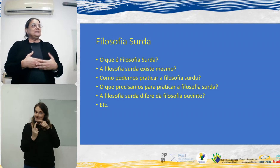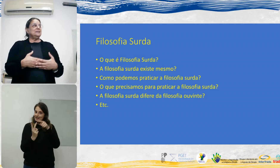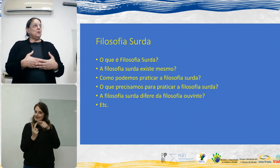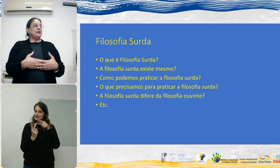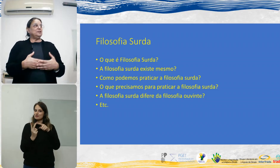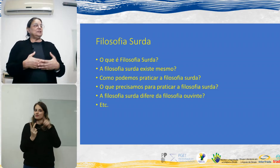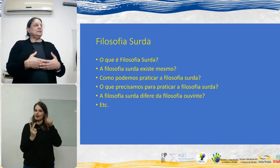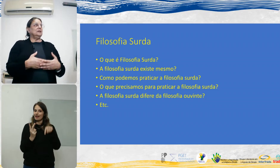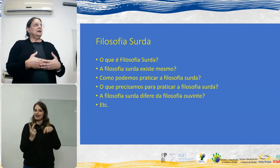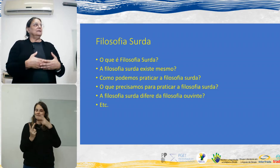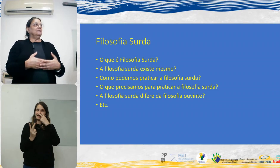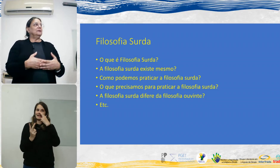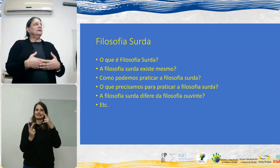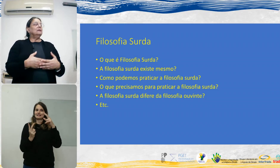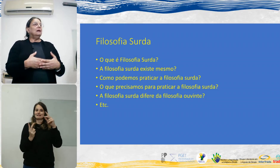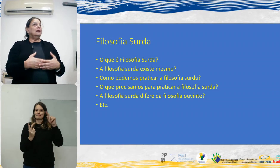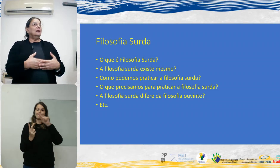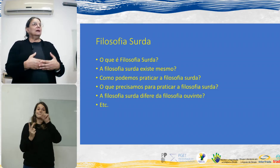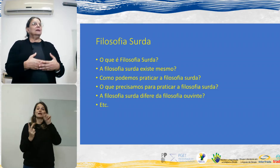raises this question of,